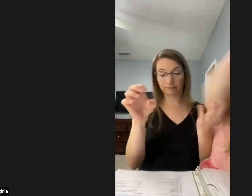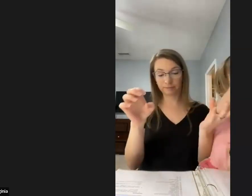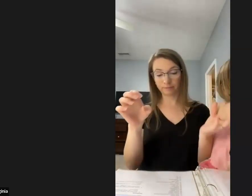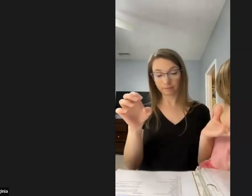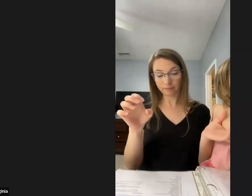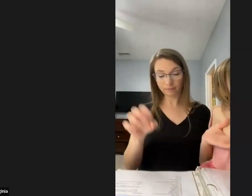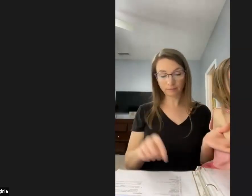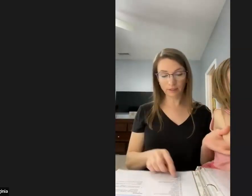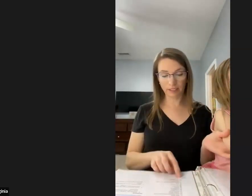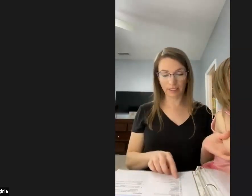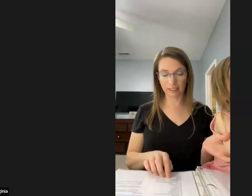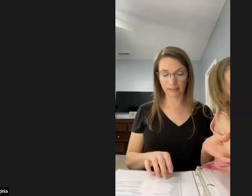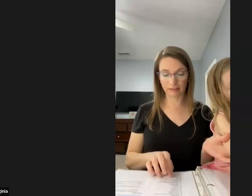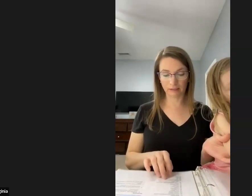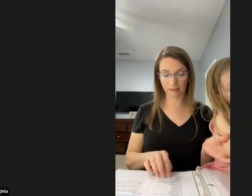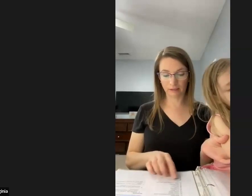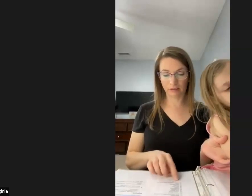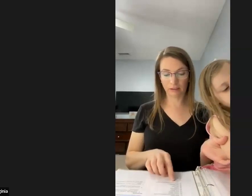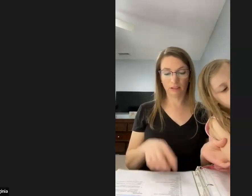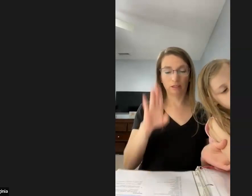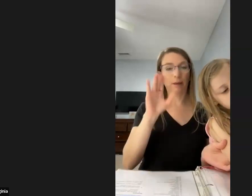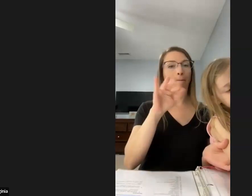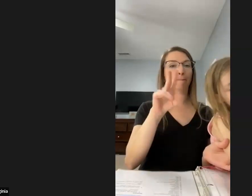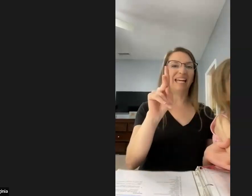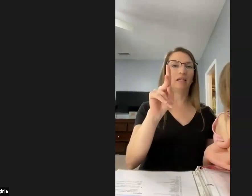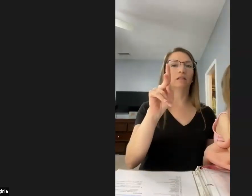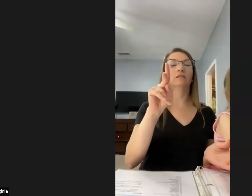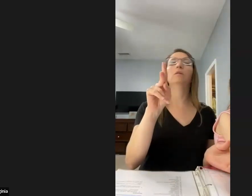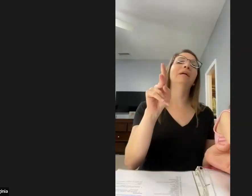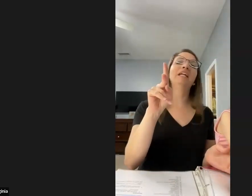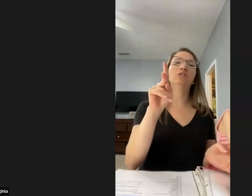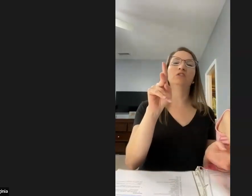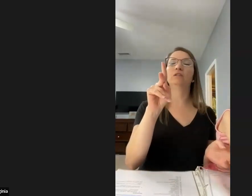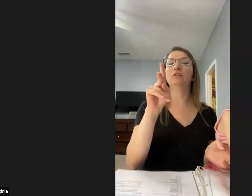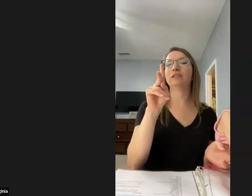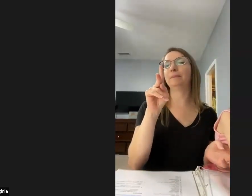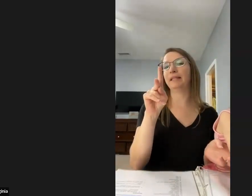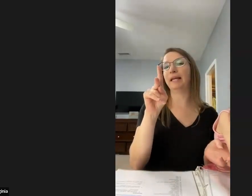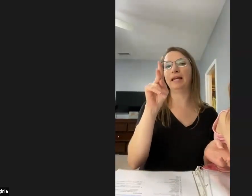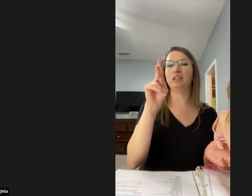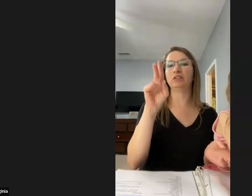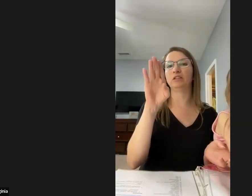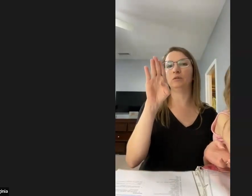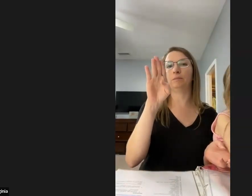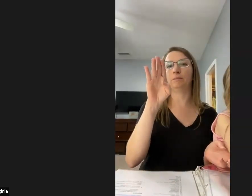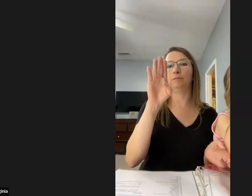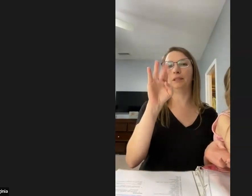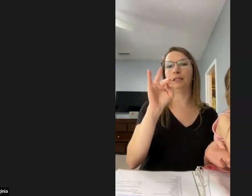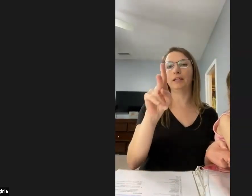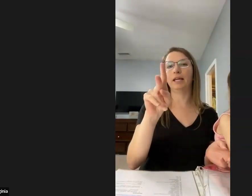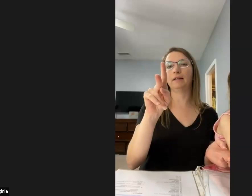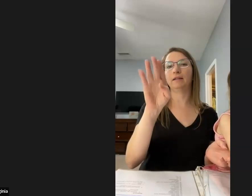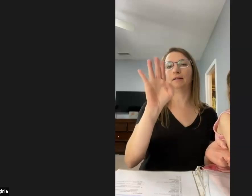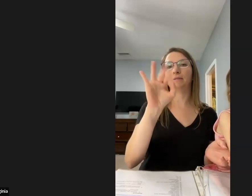Mommy. and bank. So bank, you're skipping the A, you're just gonna do B and K.